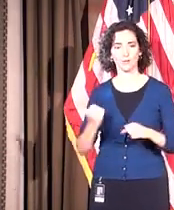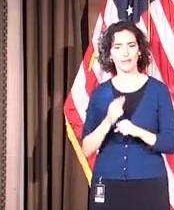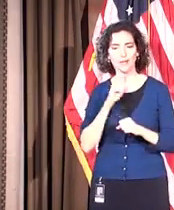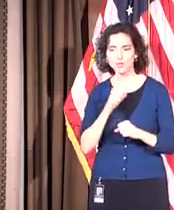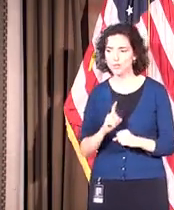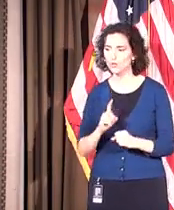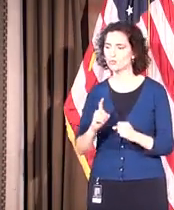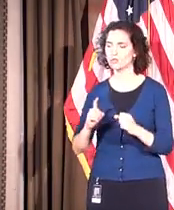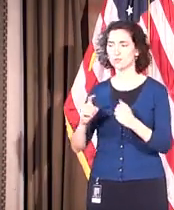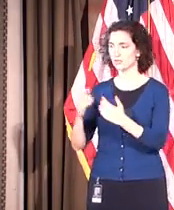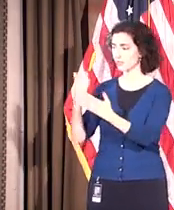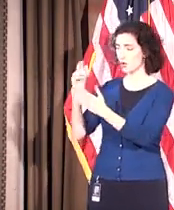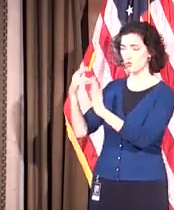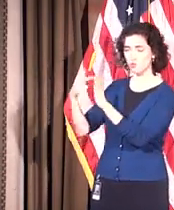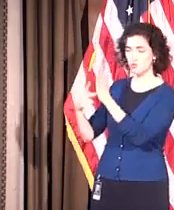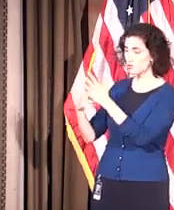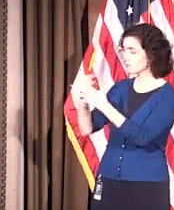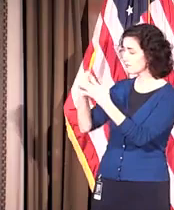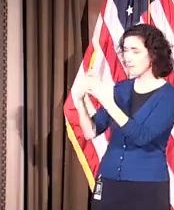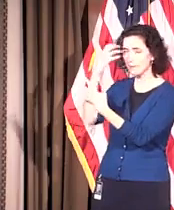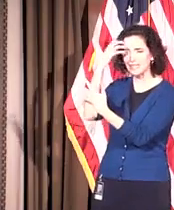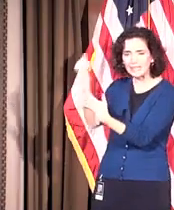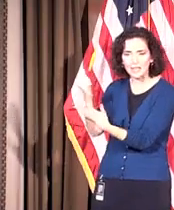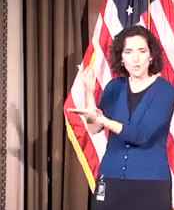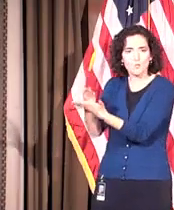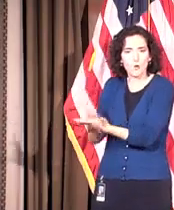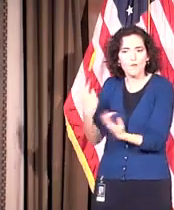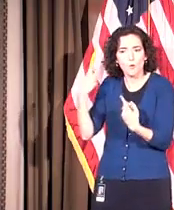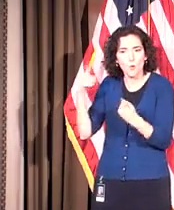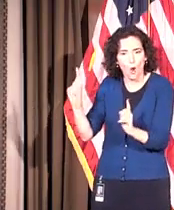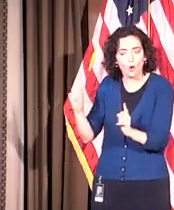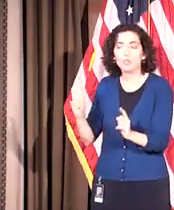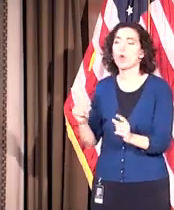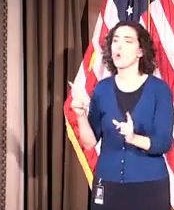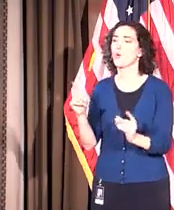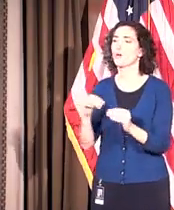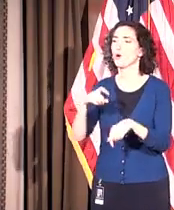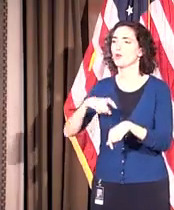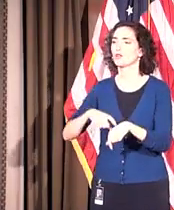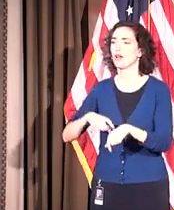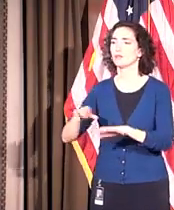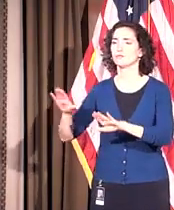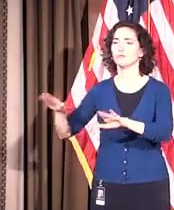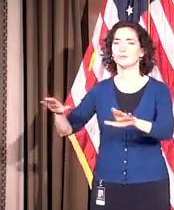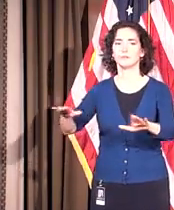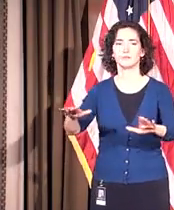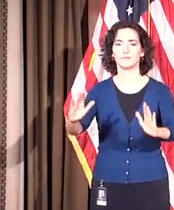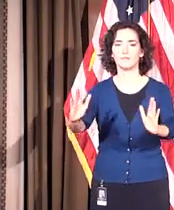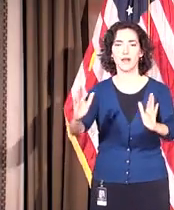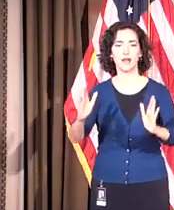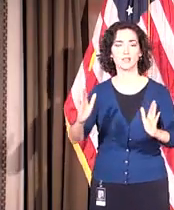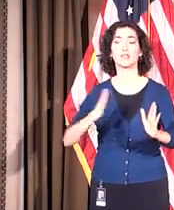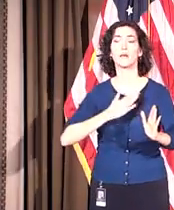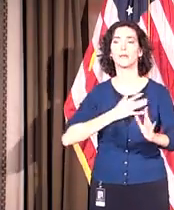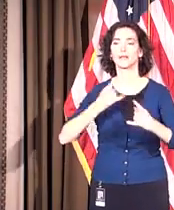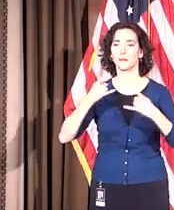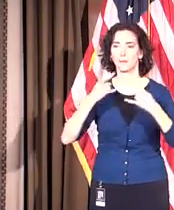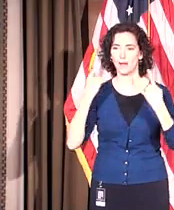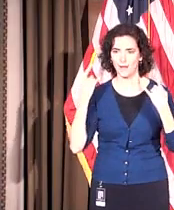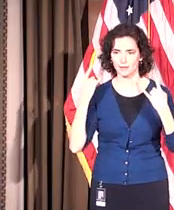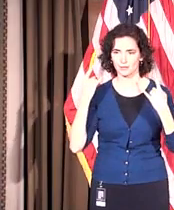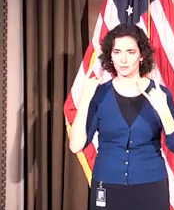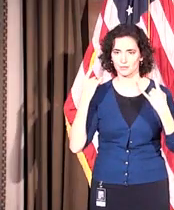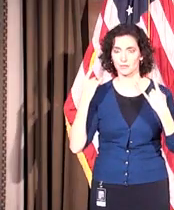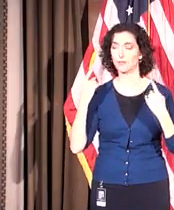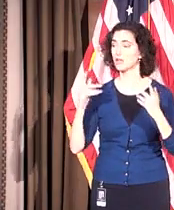sense, proven mitigation measures. So I'm going to ask you one more time. Please wear your mask. Social distance